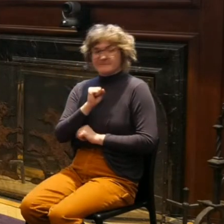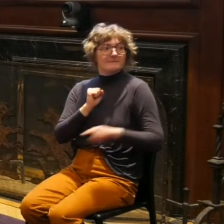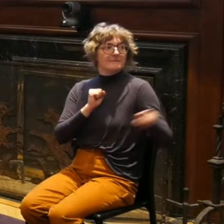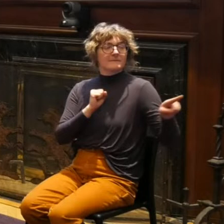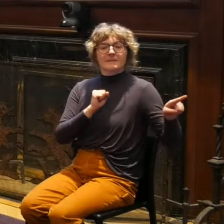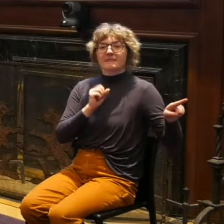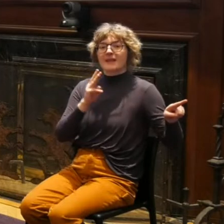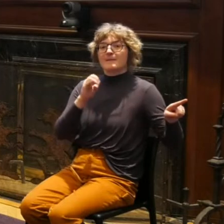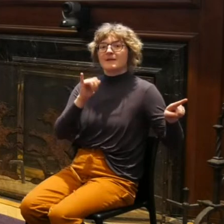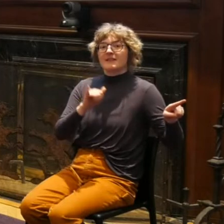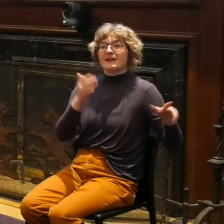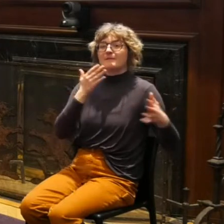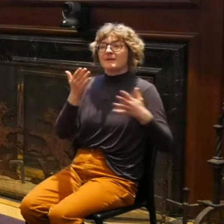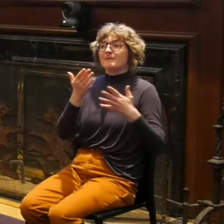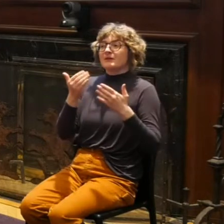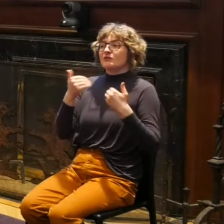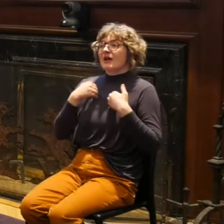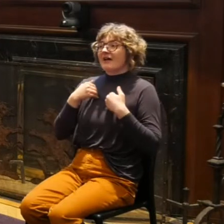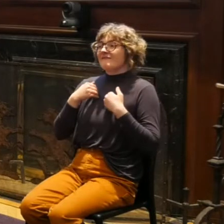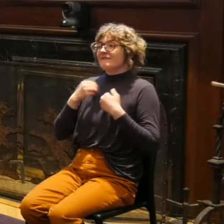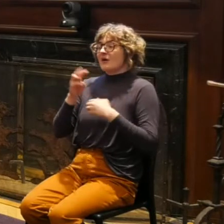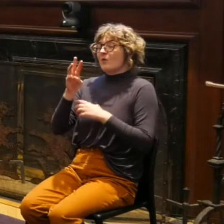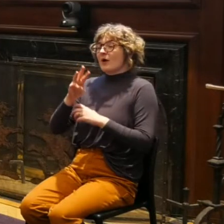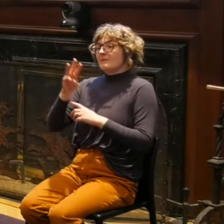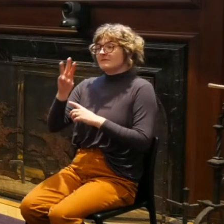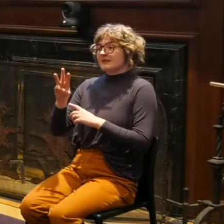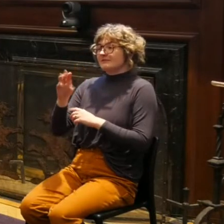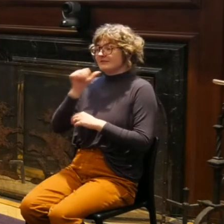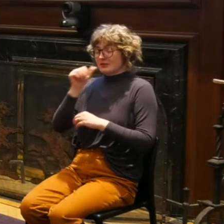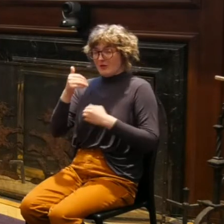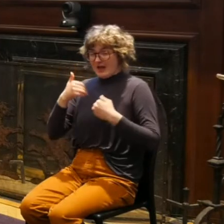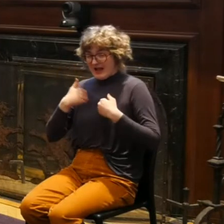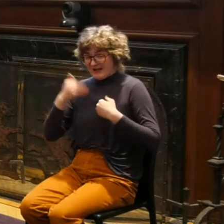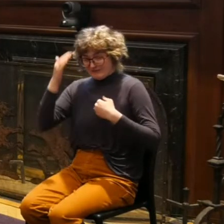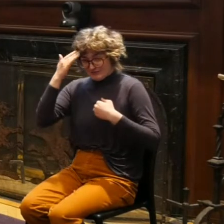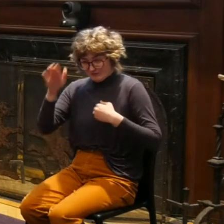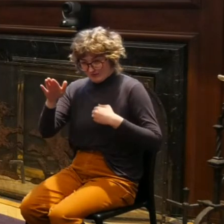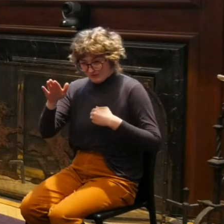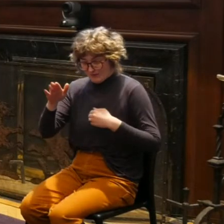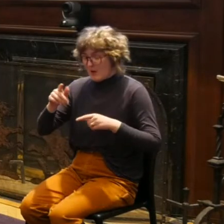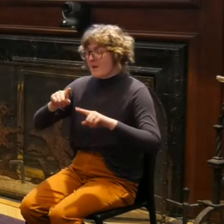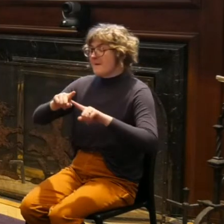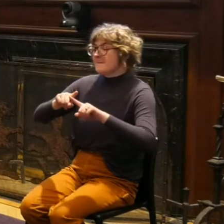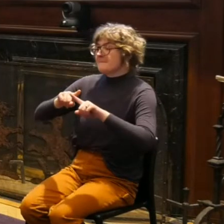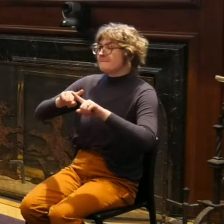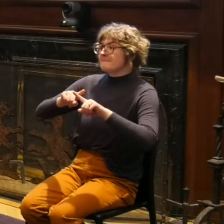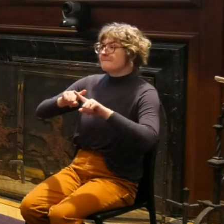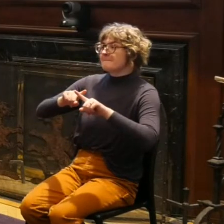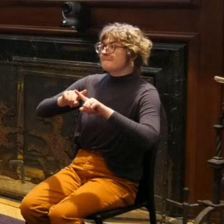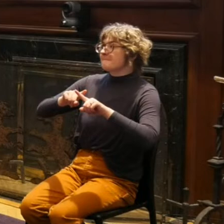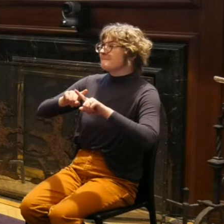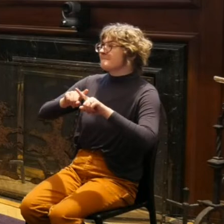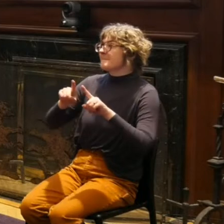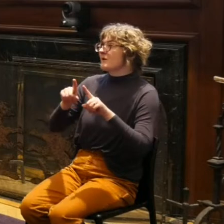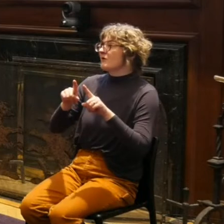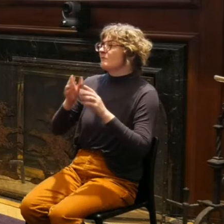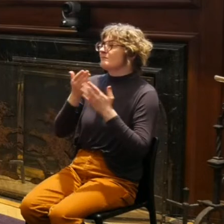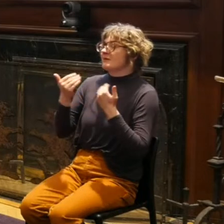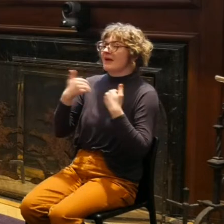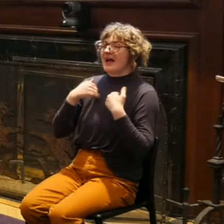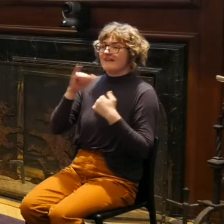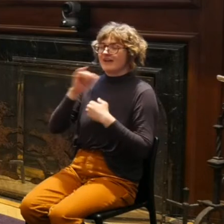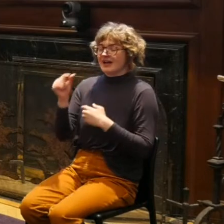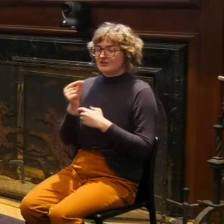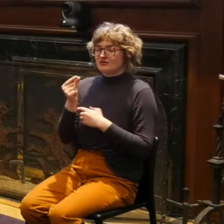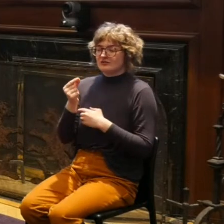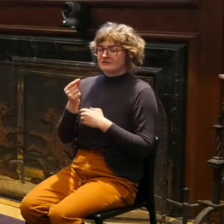Yeah, Emily, if you could maybe get, do you have a website? I don't have a website, but I have. Or an IG or something.